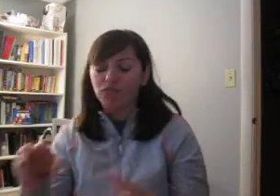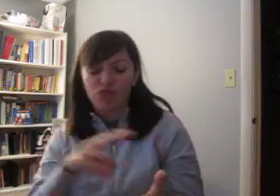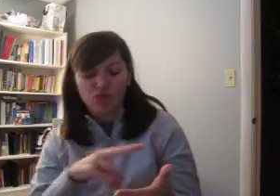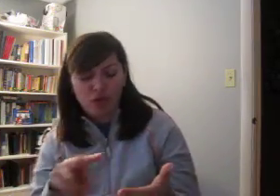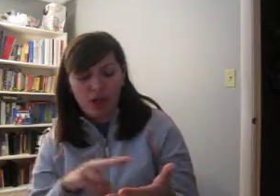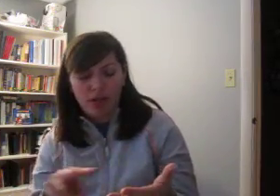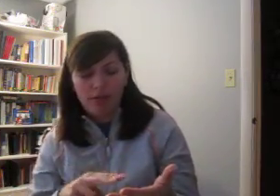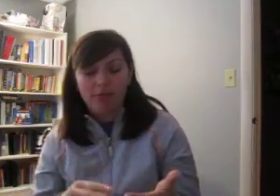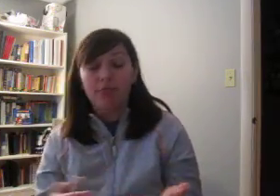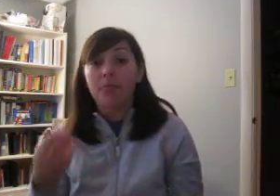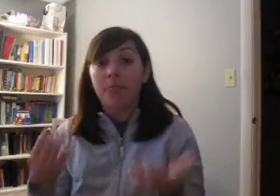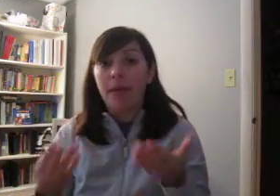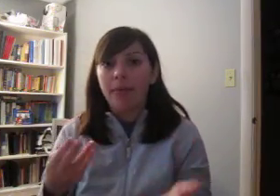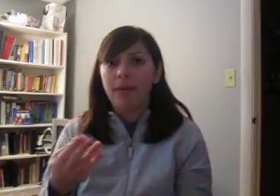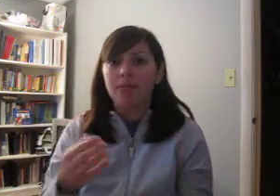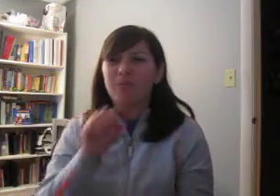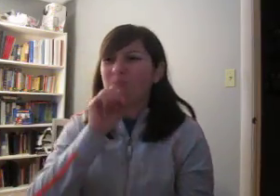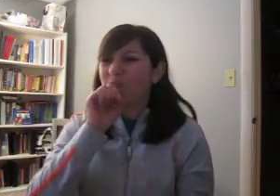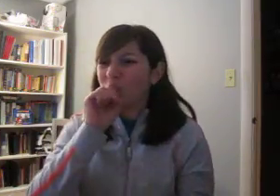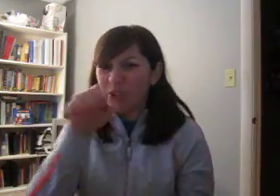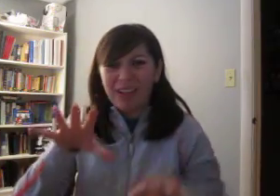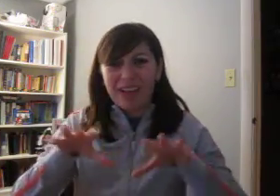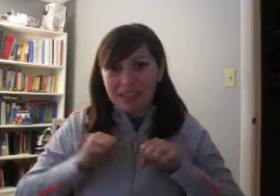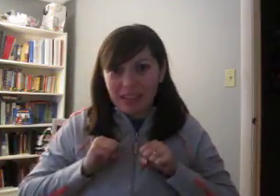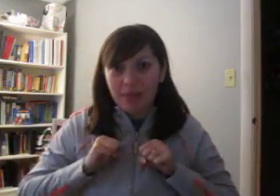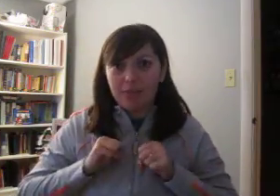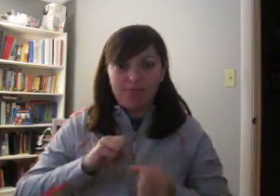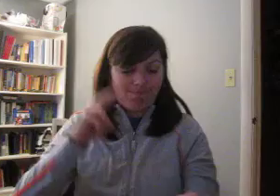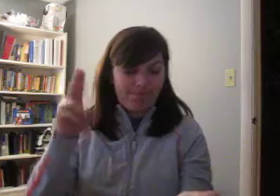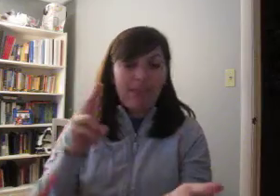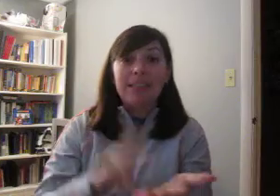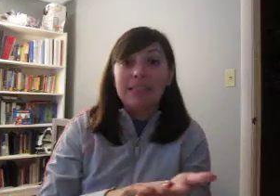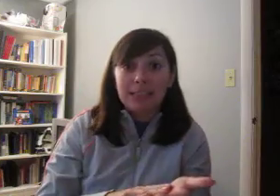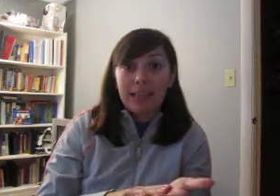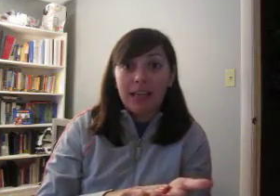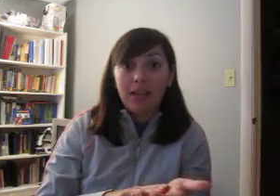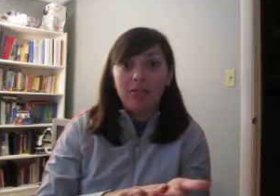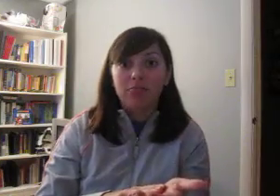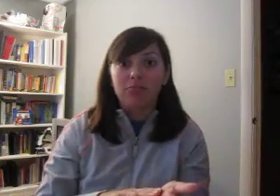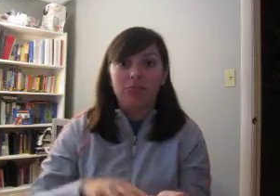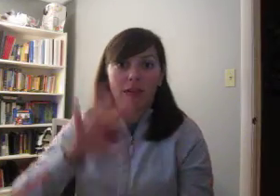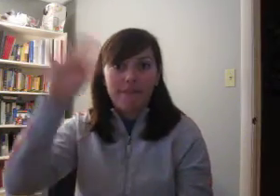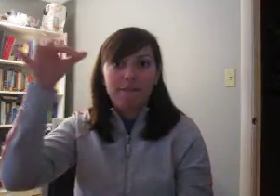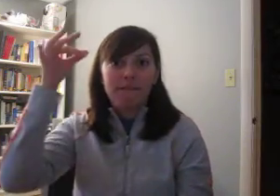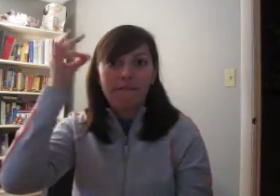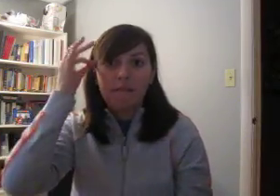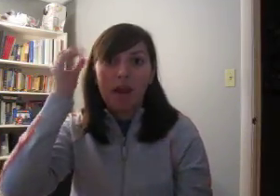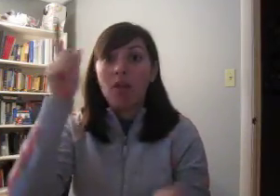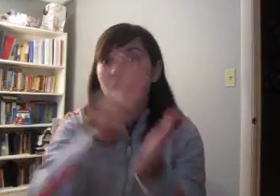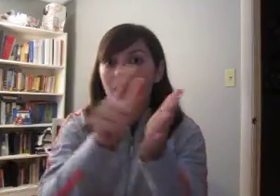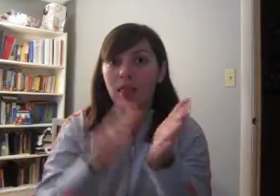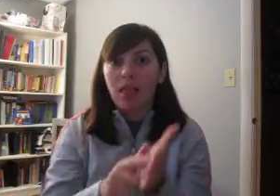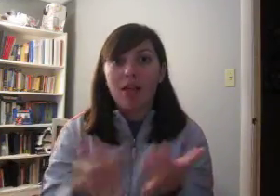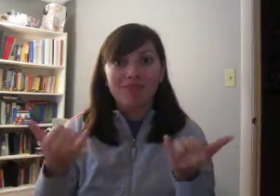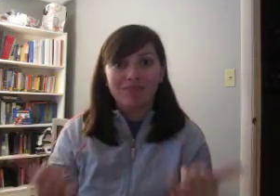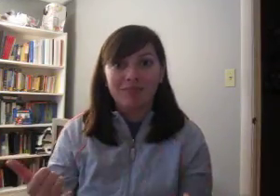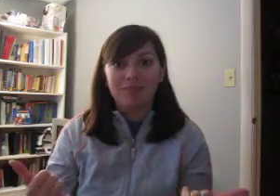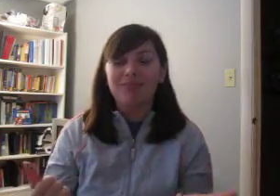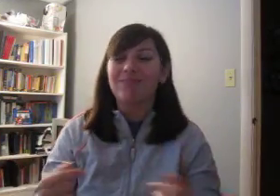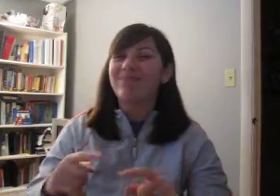it right then and there, and it's instantly federal law. But it might take a while, he needs to think